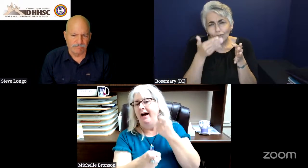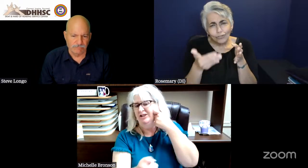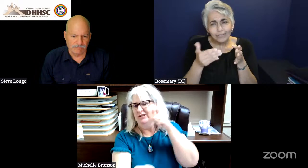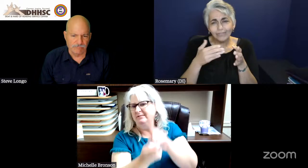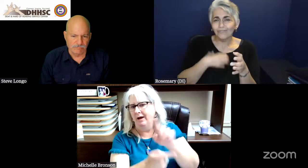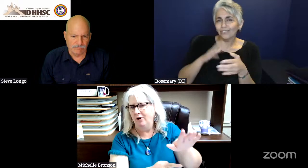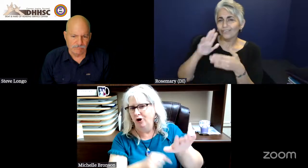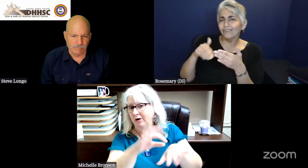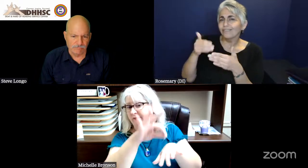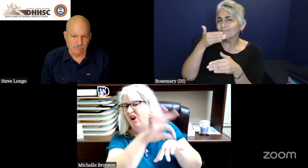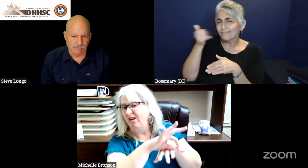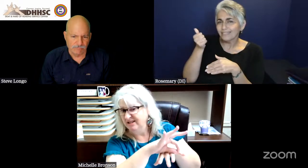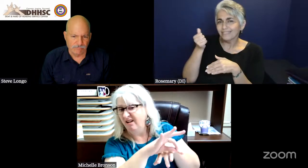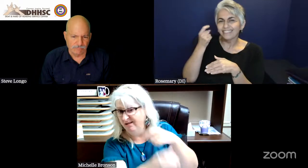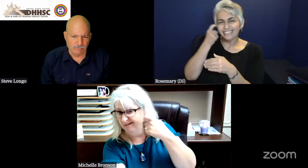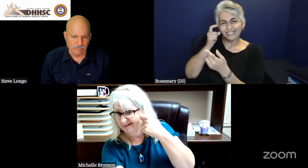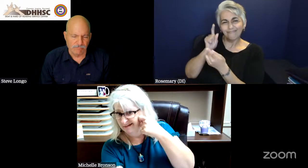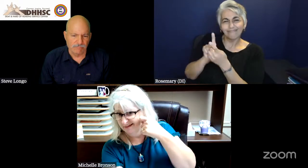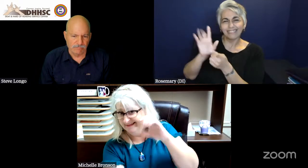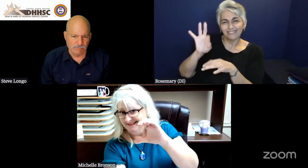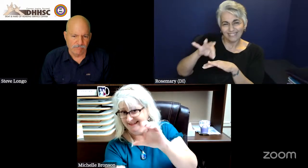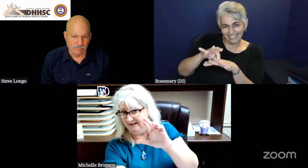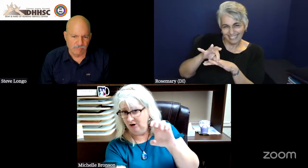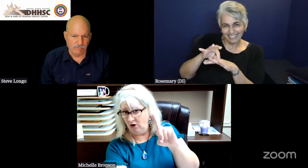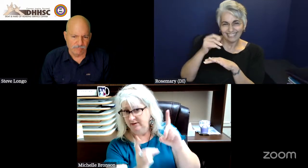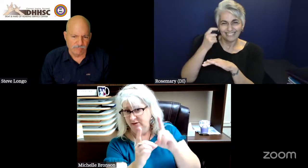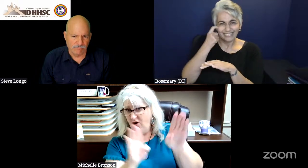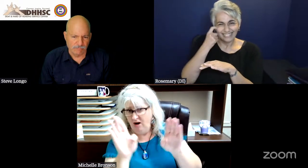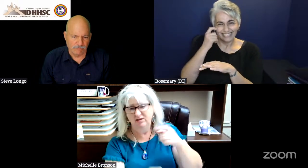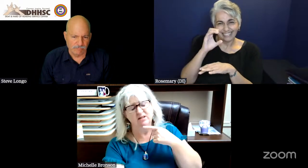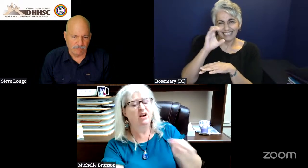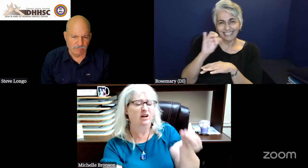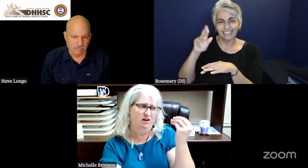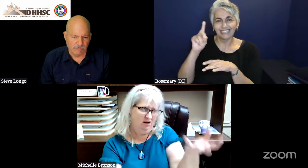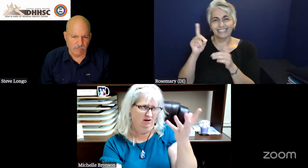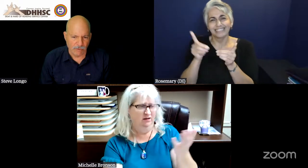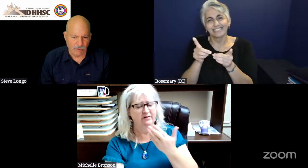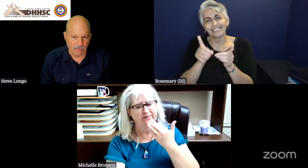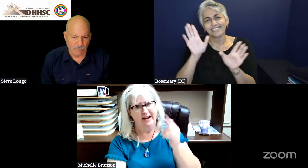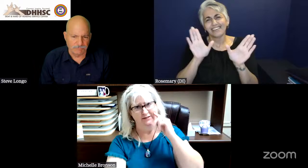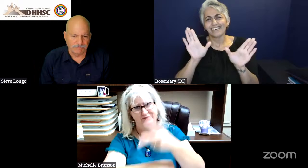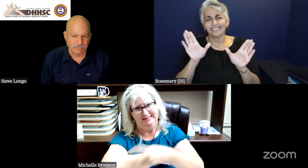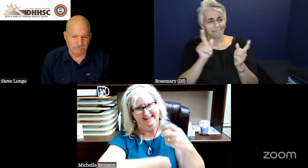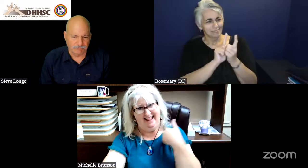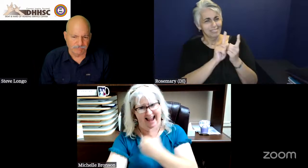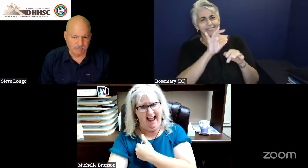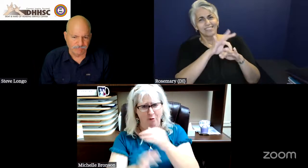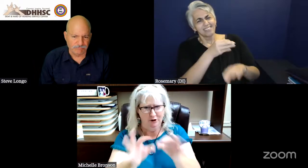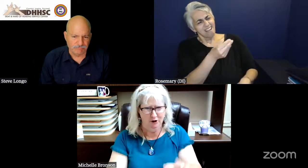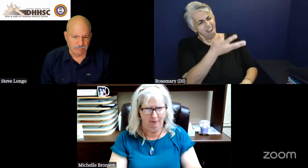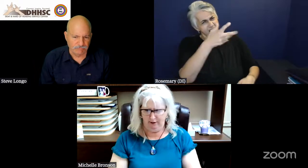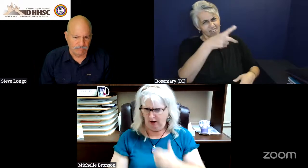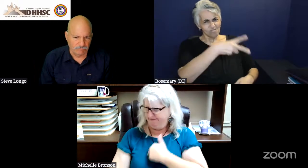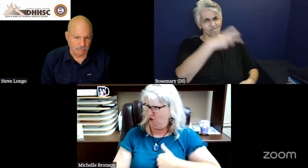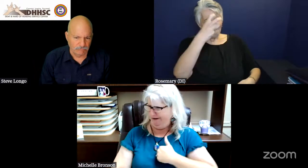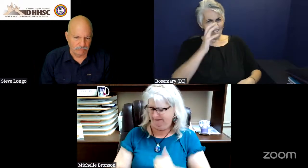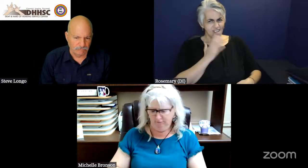sign looks like a heart. One of our communication specialists will be leaving at the end of the month. We wish her the best in her